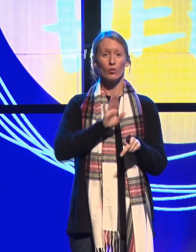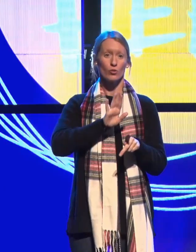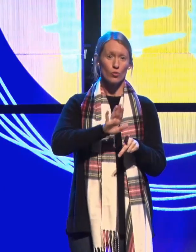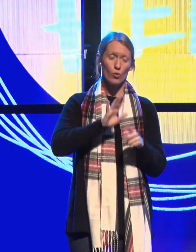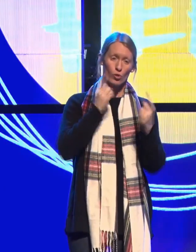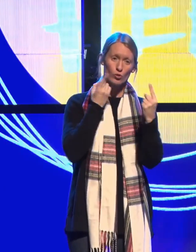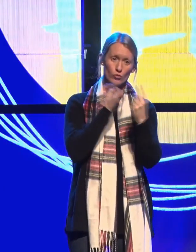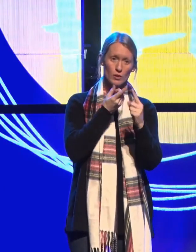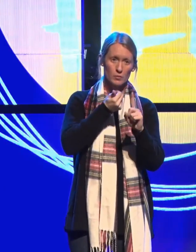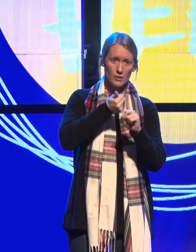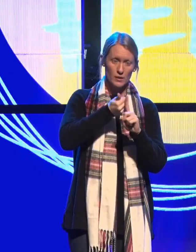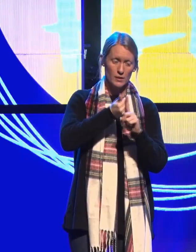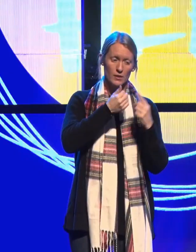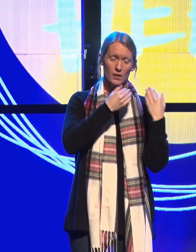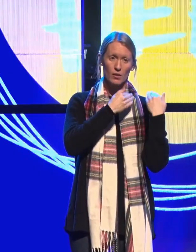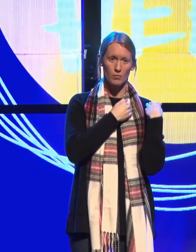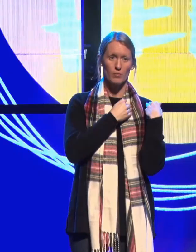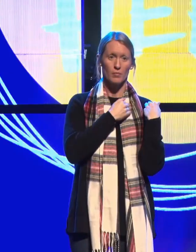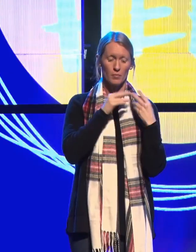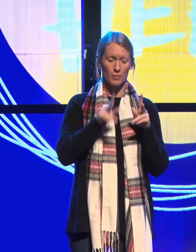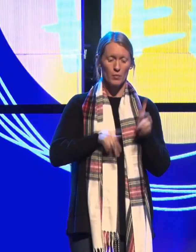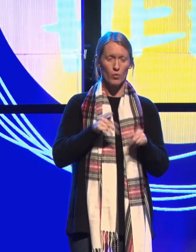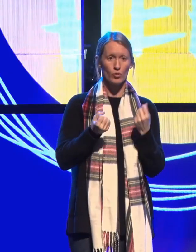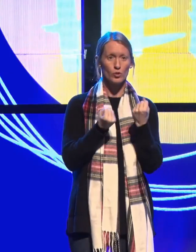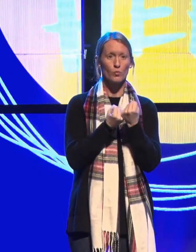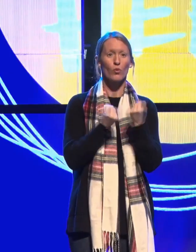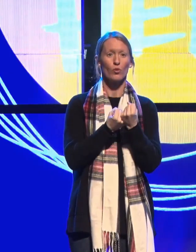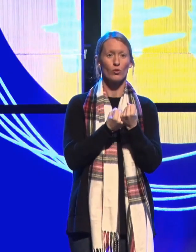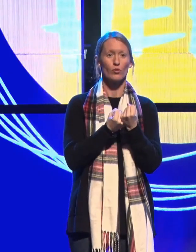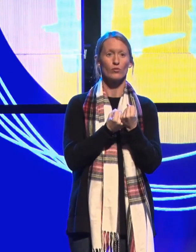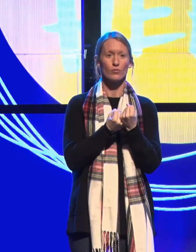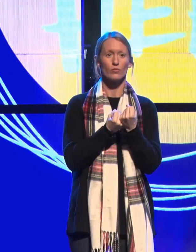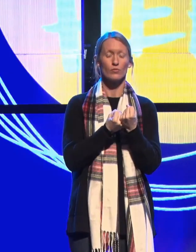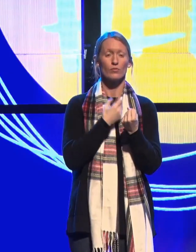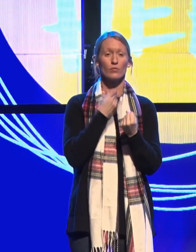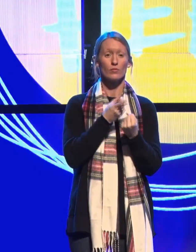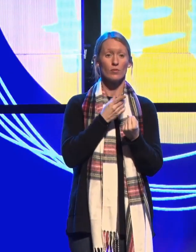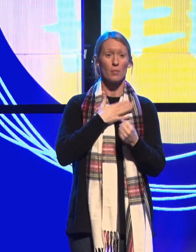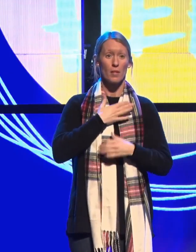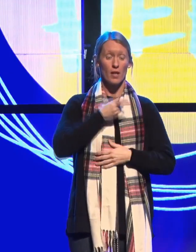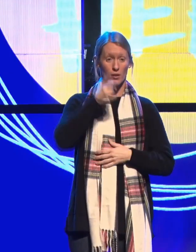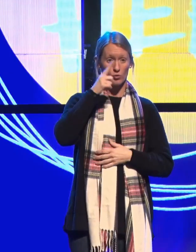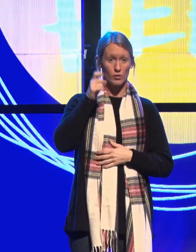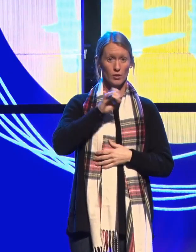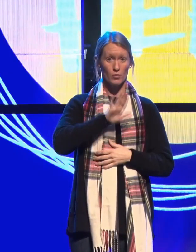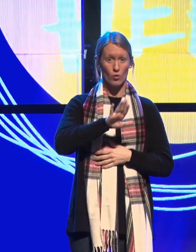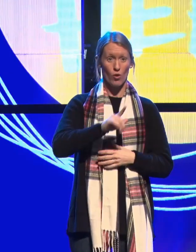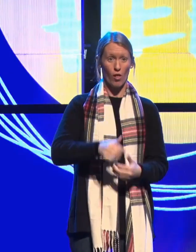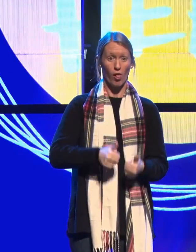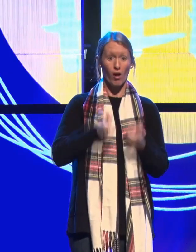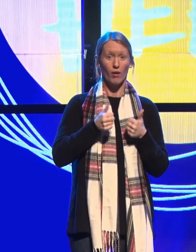dreams. See the difference there? How many of y'all want to be held accountable to my dream for your life? Raise your hand up nice and high.